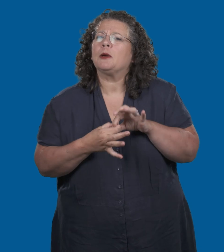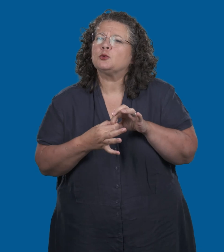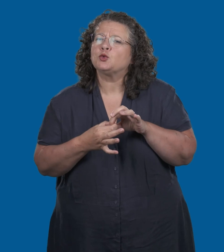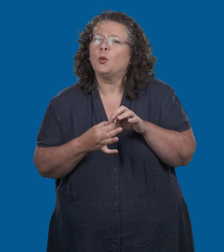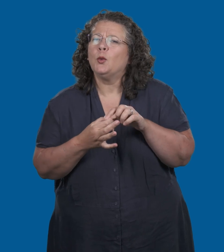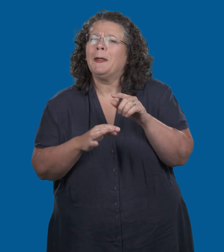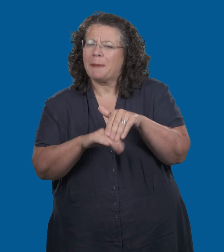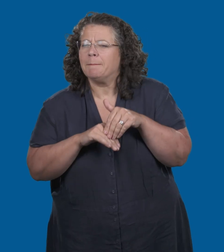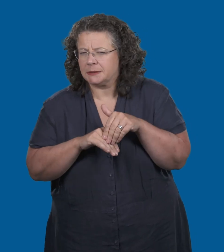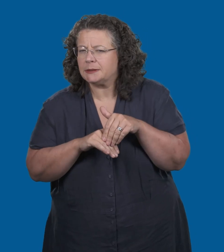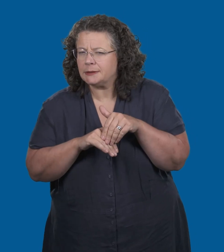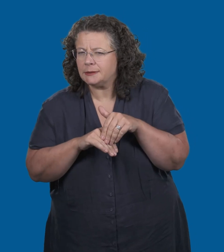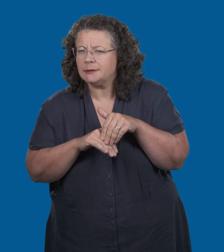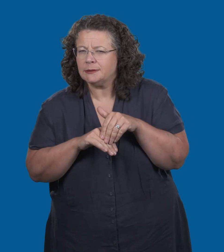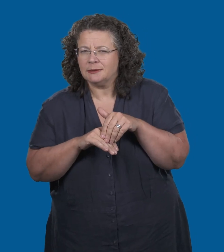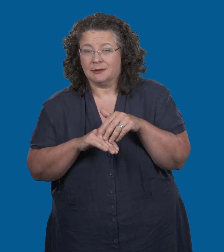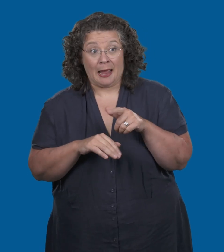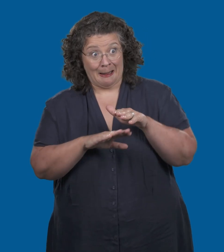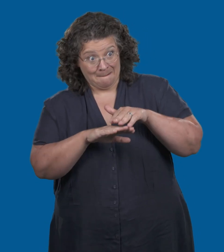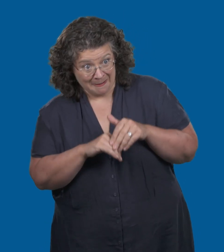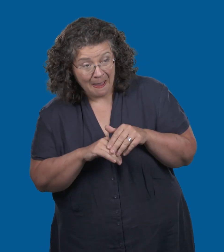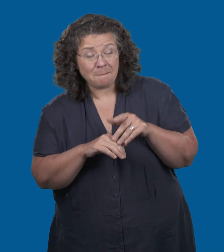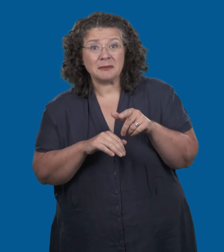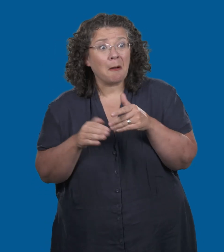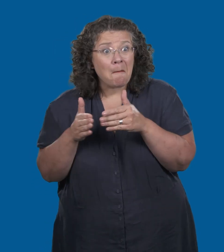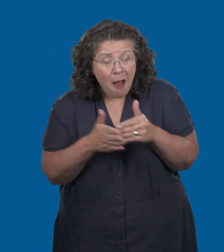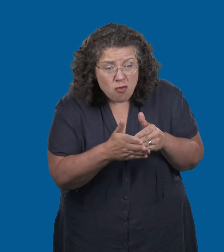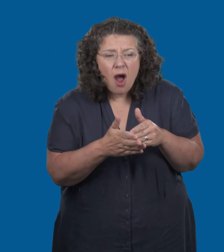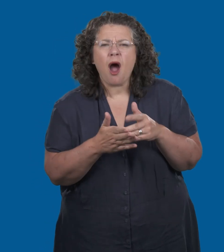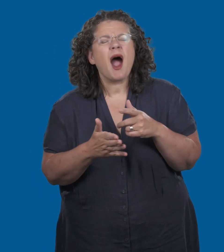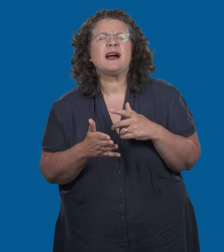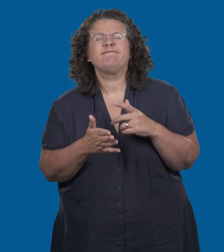the impairment-related barriers that would otherwise prevent you from standing.